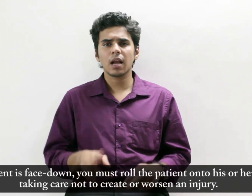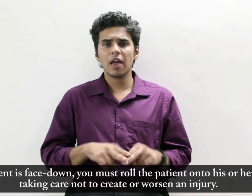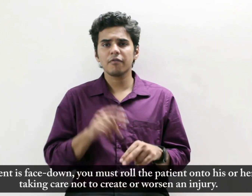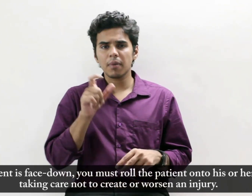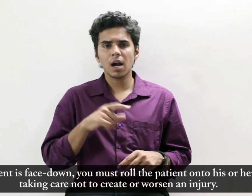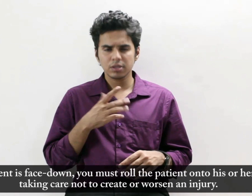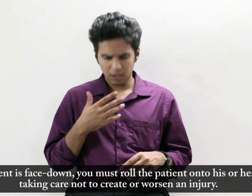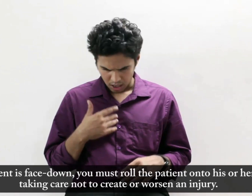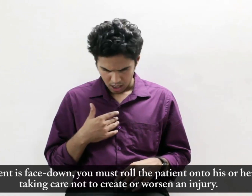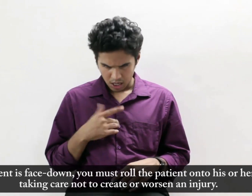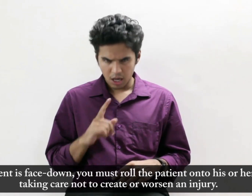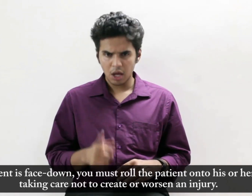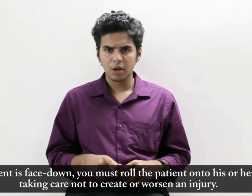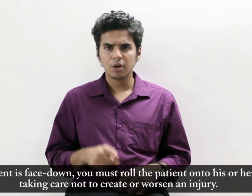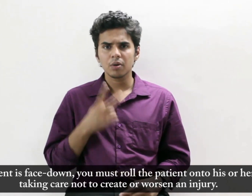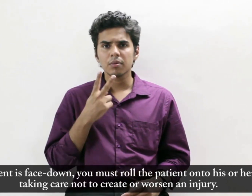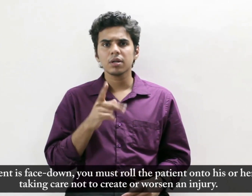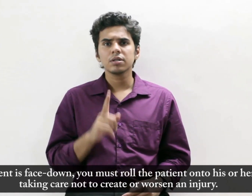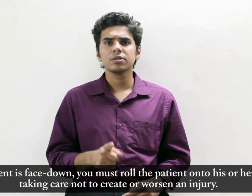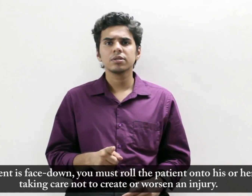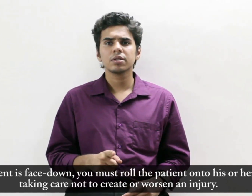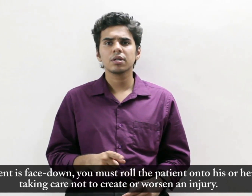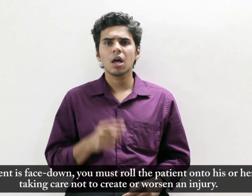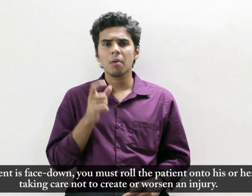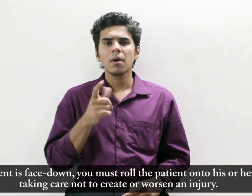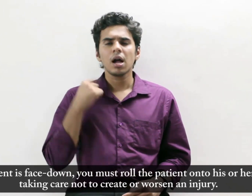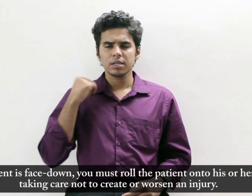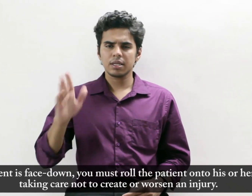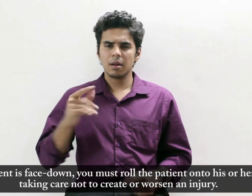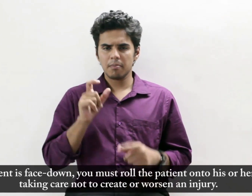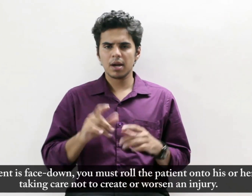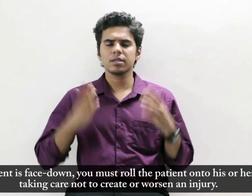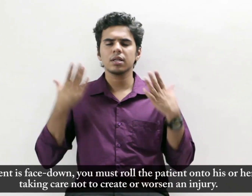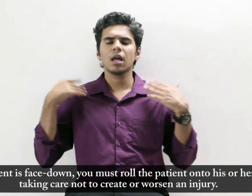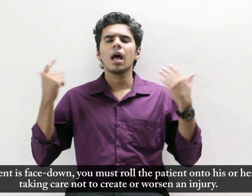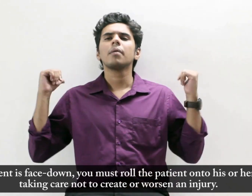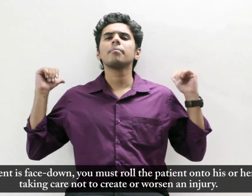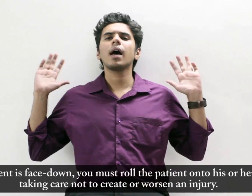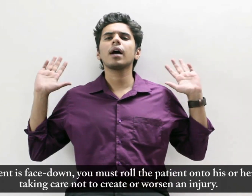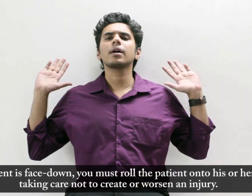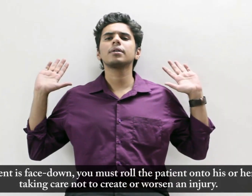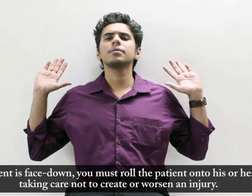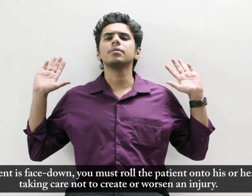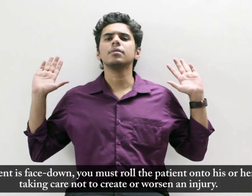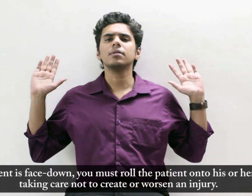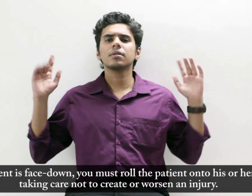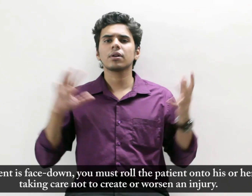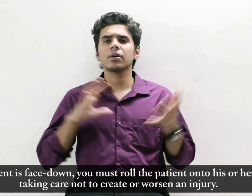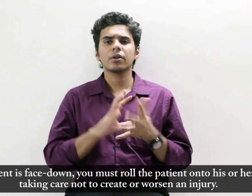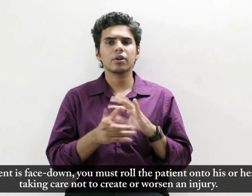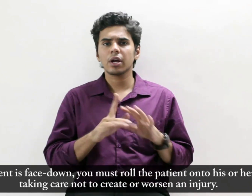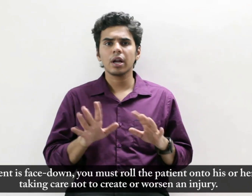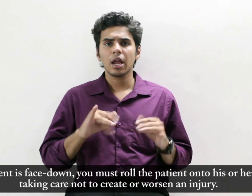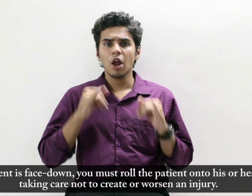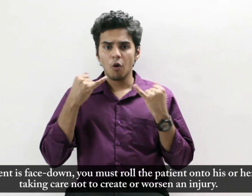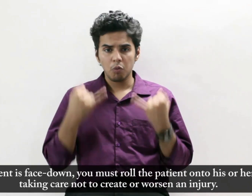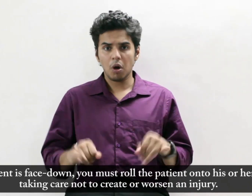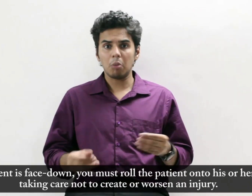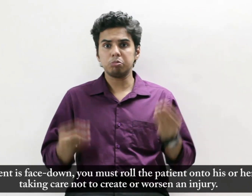If the patient is face down, you must roll the patient onto his or her back, taking care not to create or